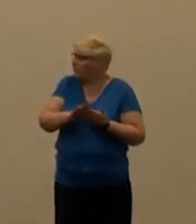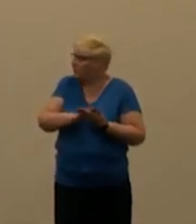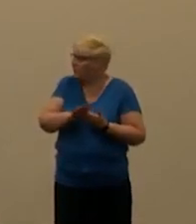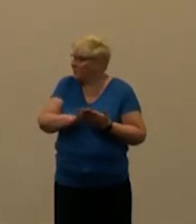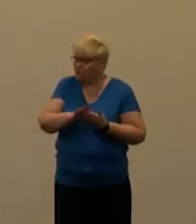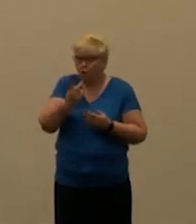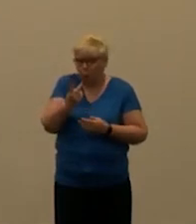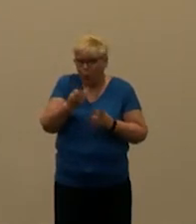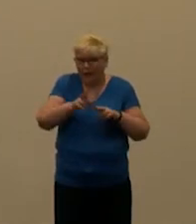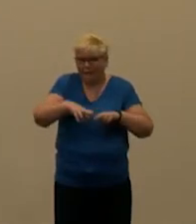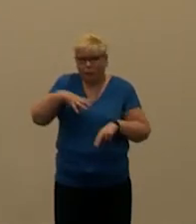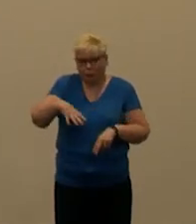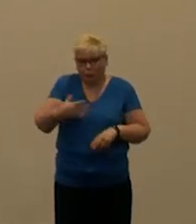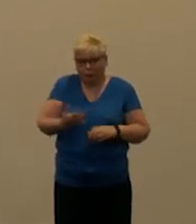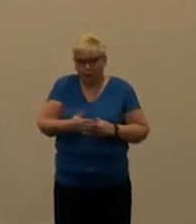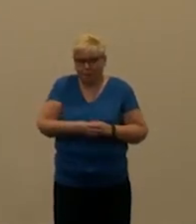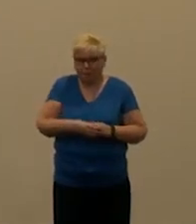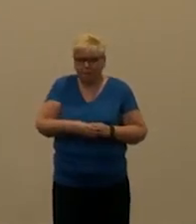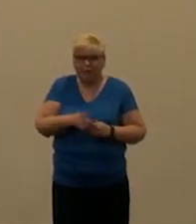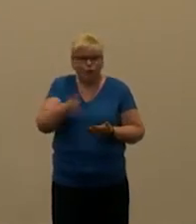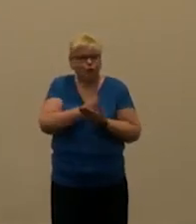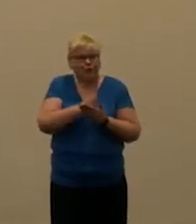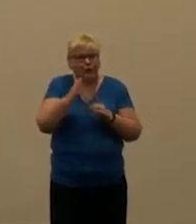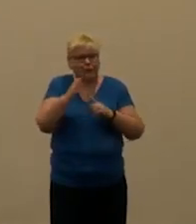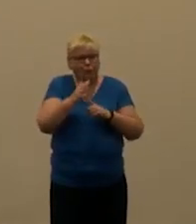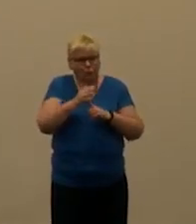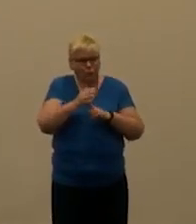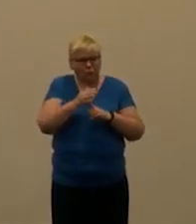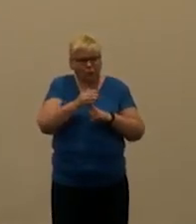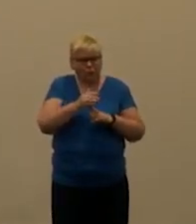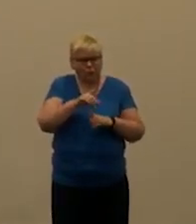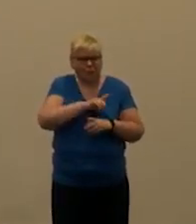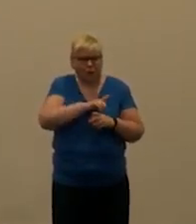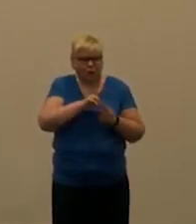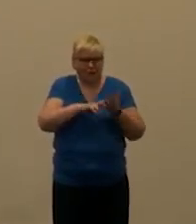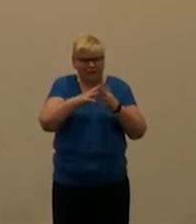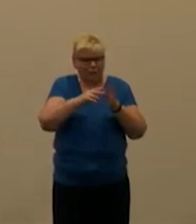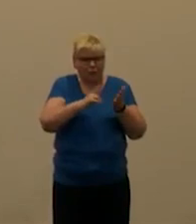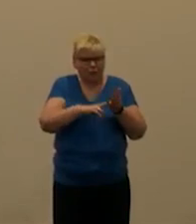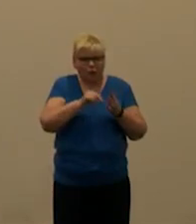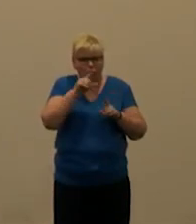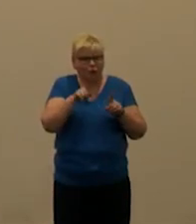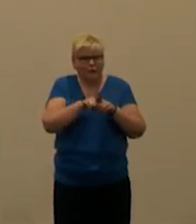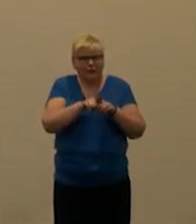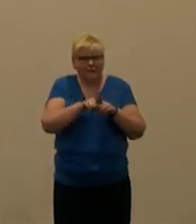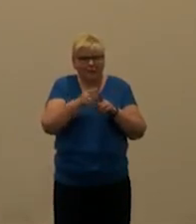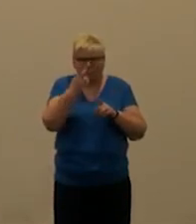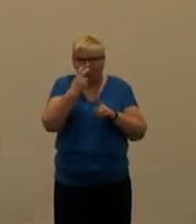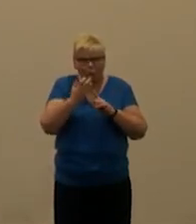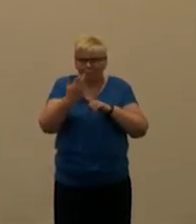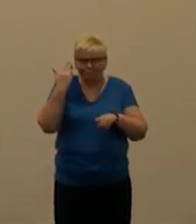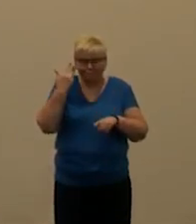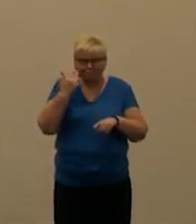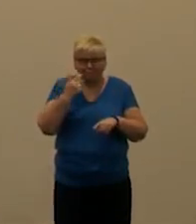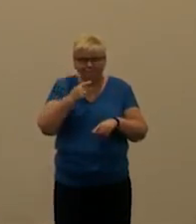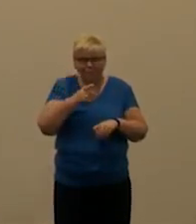if you want. And this is really important, virtual WAN hub is not the same like a VPN gateway. Why?